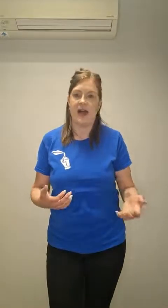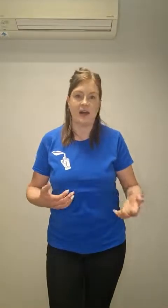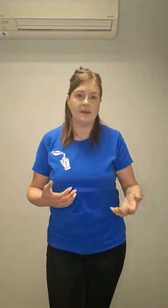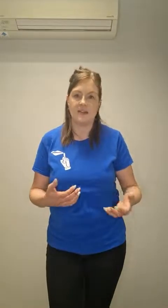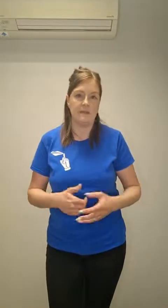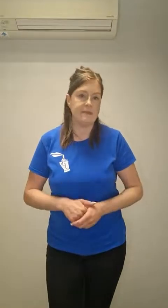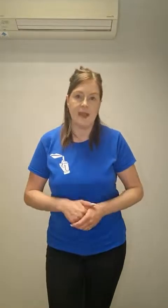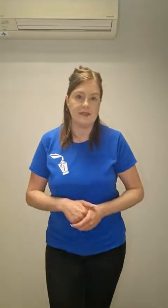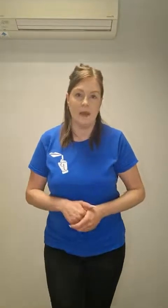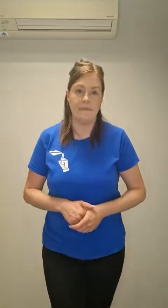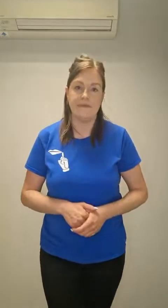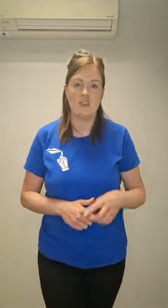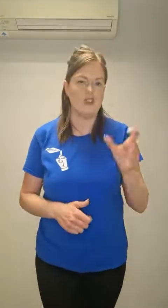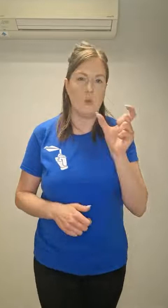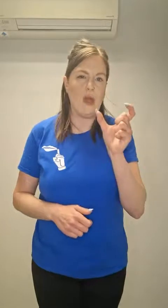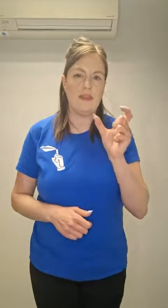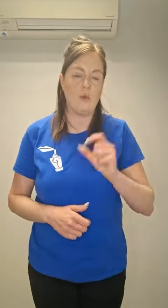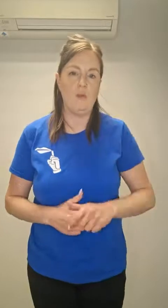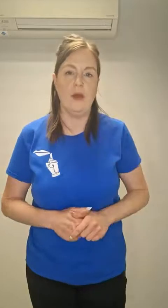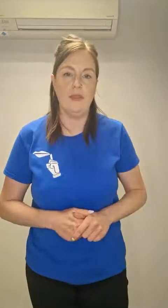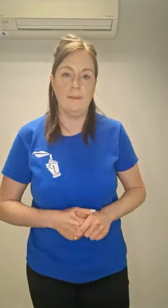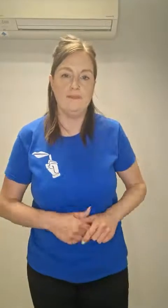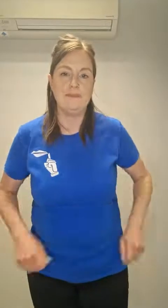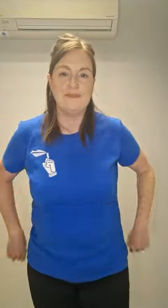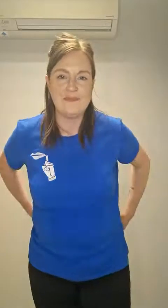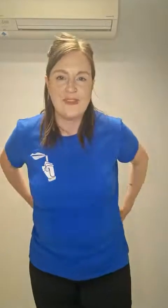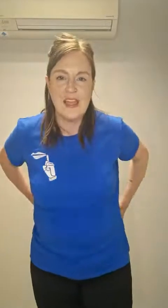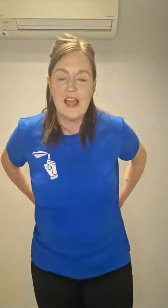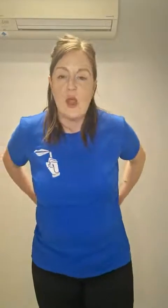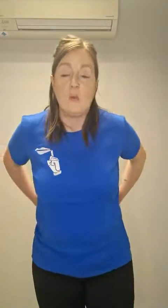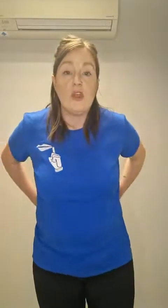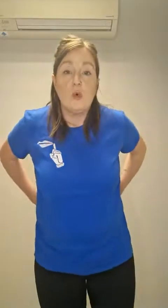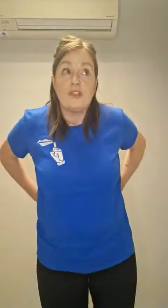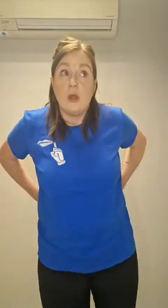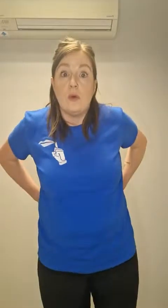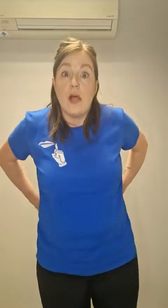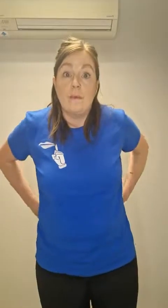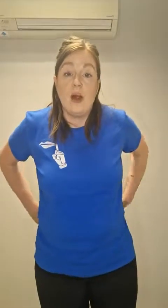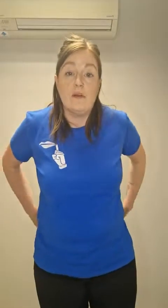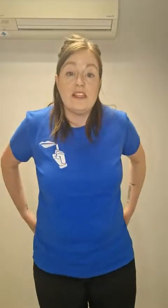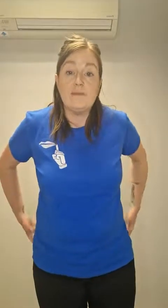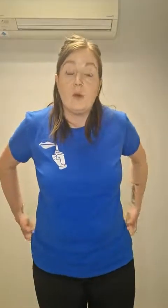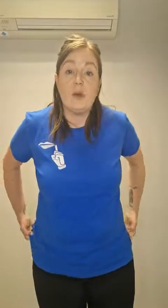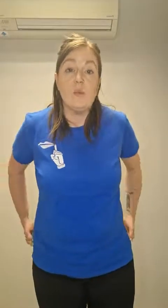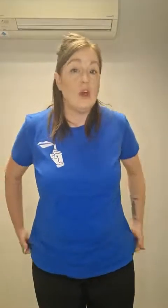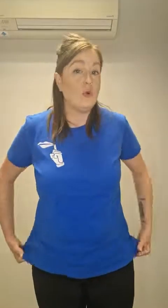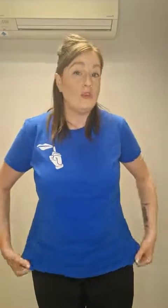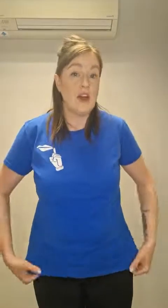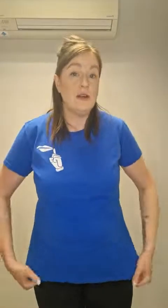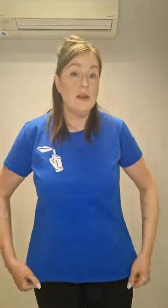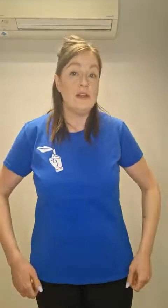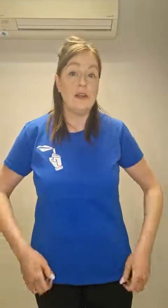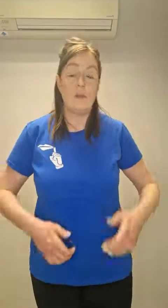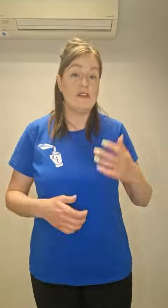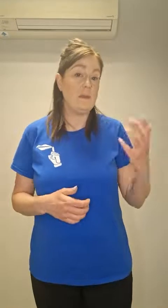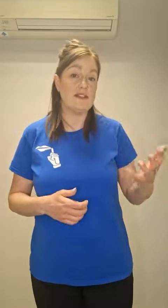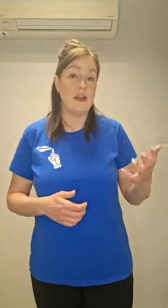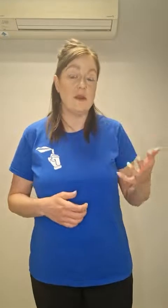the same as BSL. It's just the way that we word them. We also are in spoken word order, whereas BSL